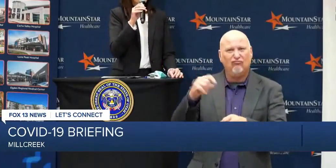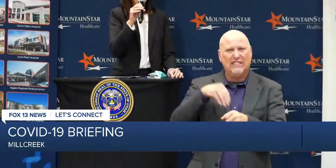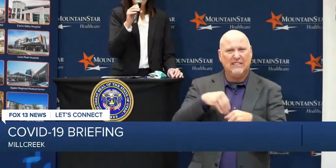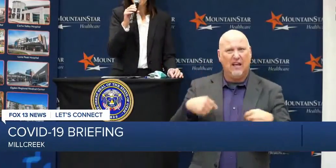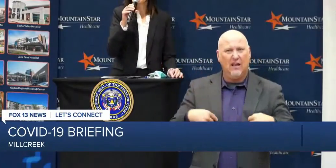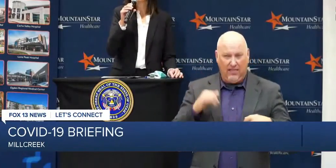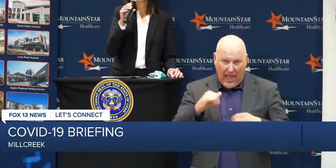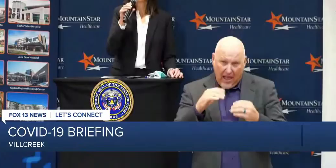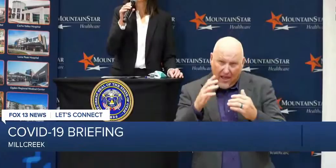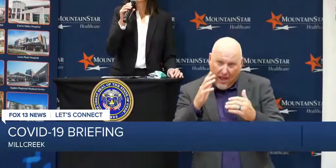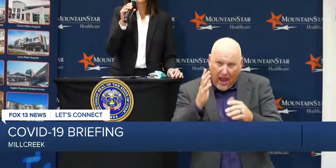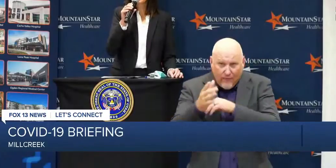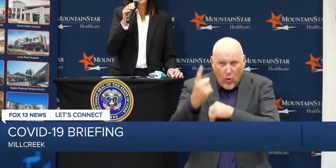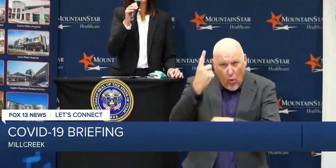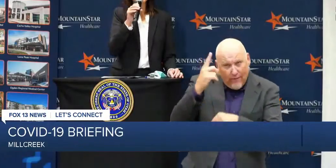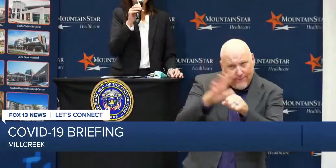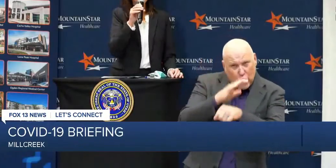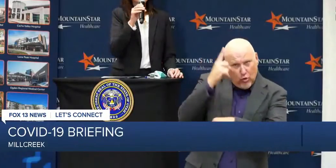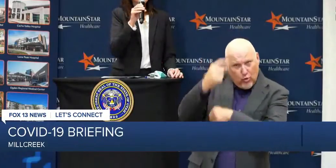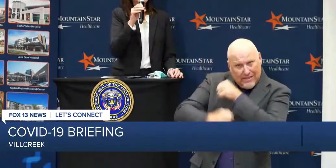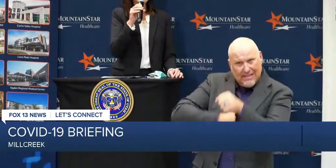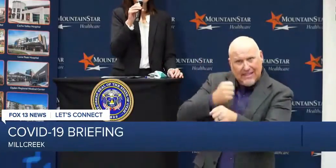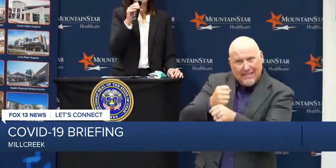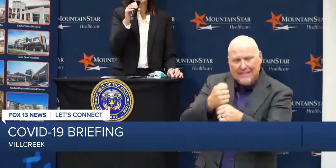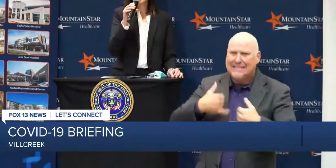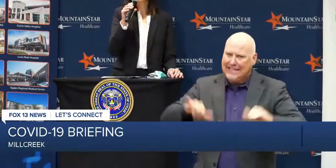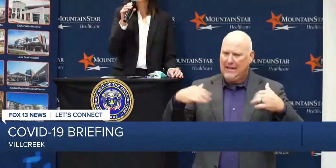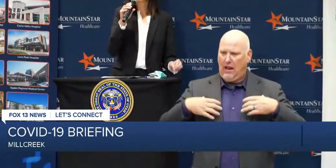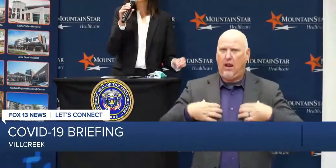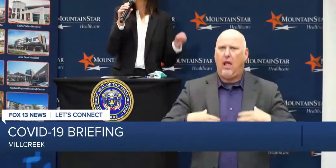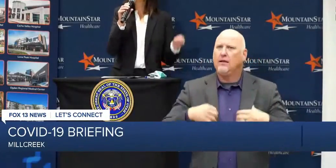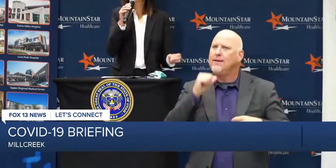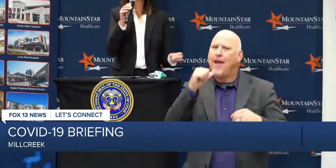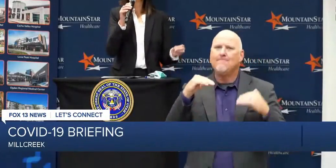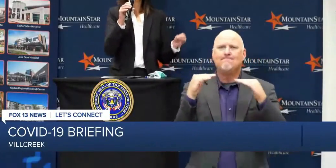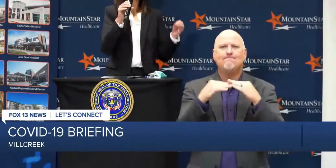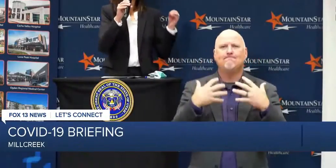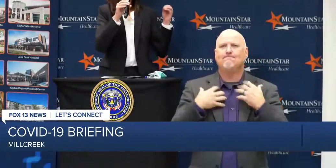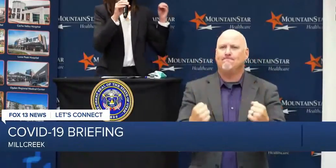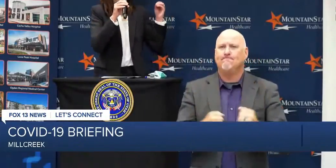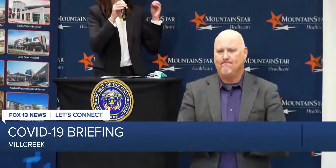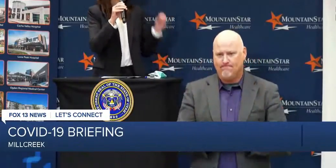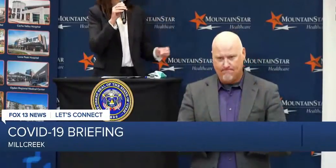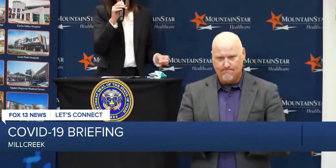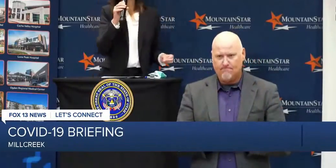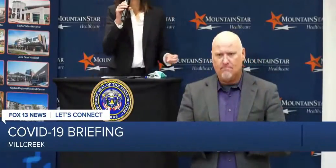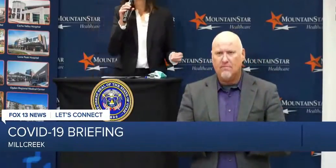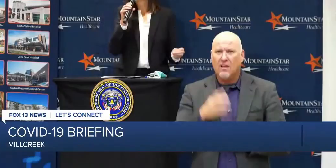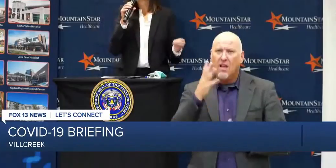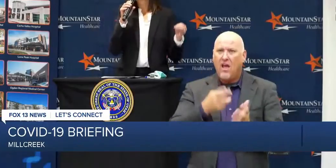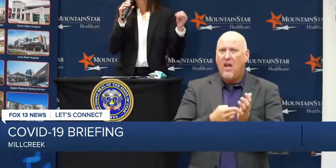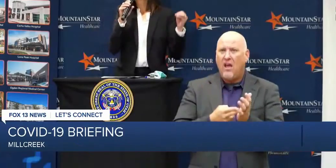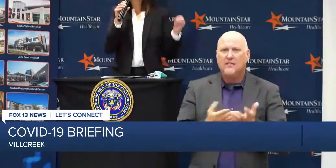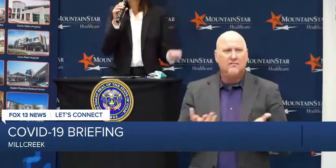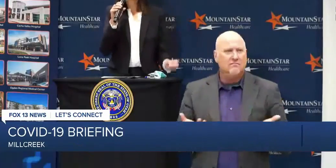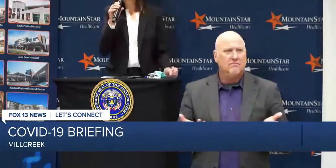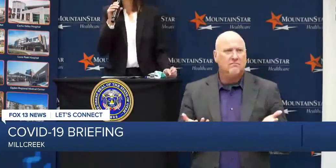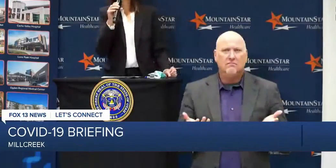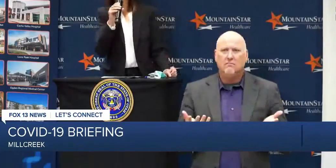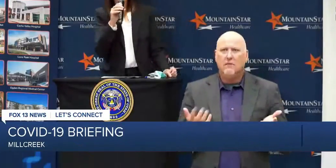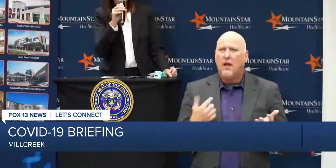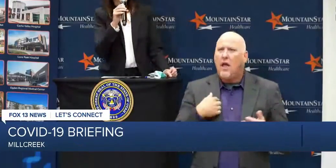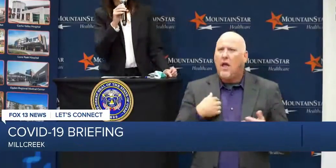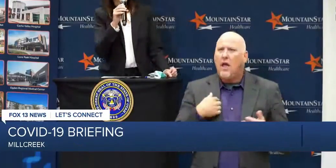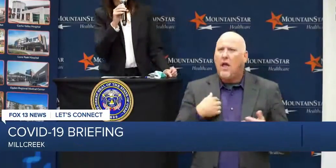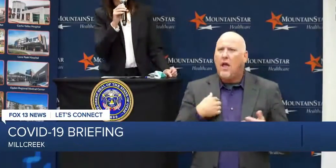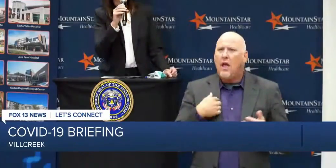understand why we're still having this conversation. Last year, we pleaded. We were so excited. We were so